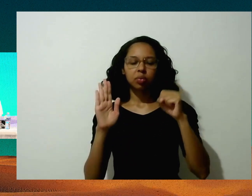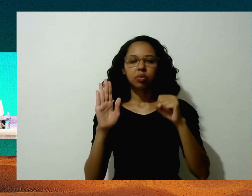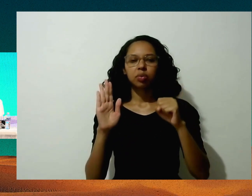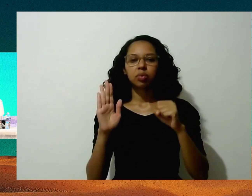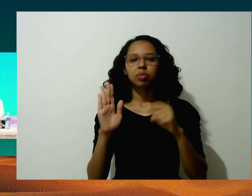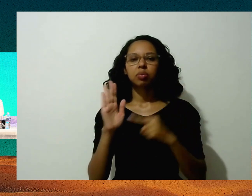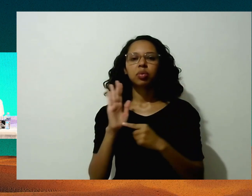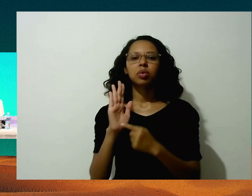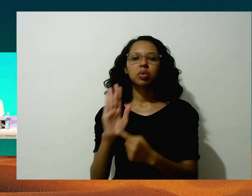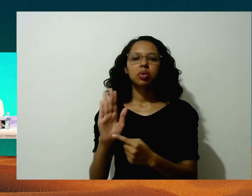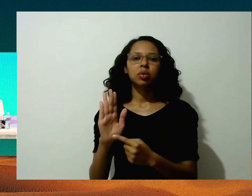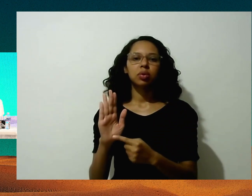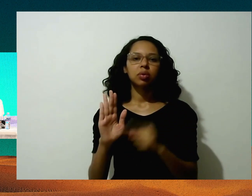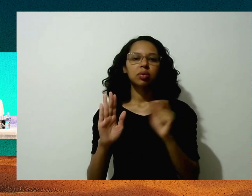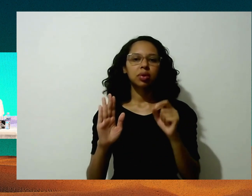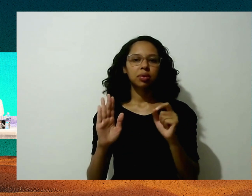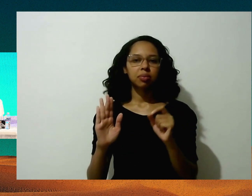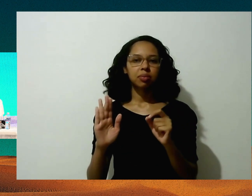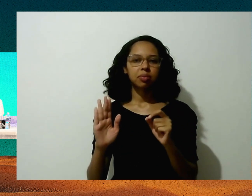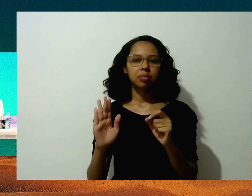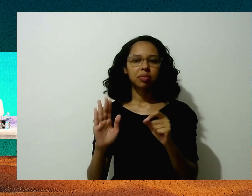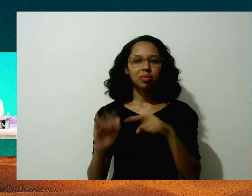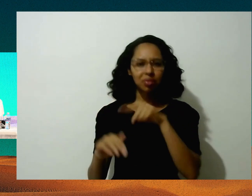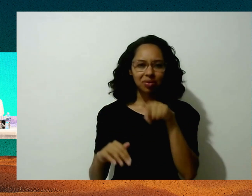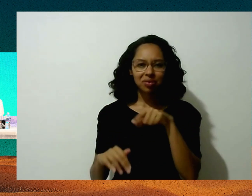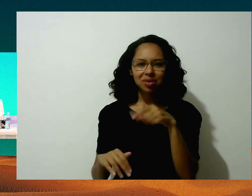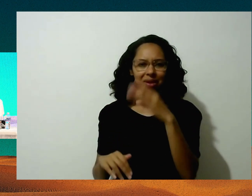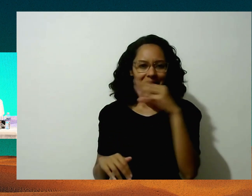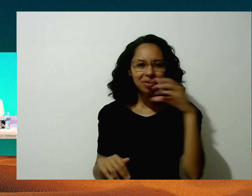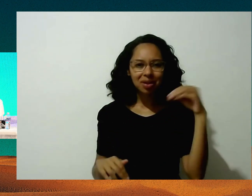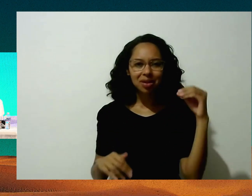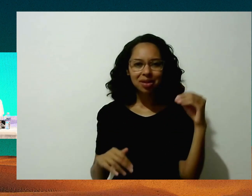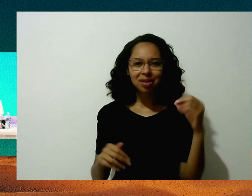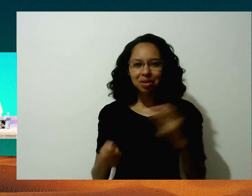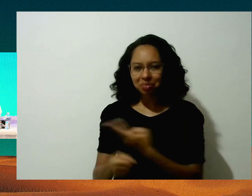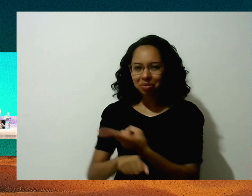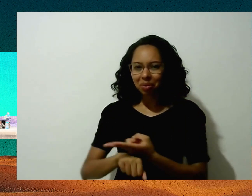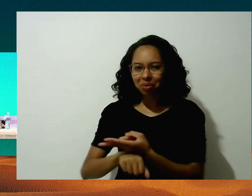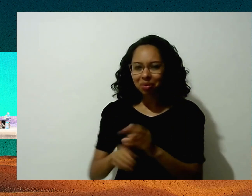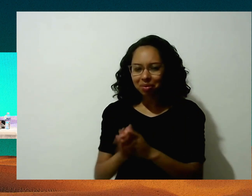sabem onde que é Amós? the teenagers, do they know where Amos is?